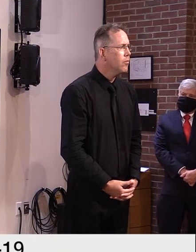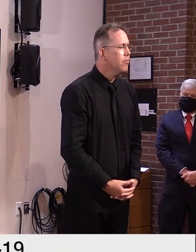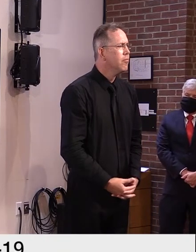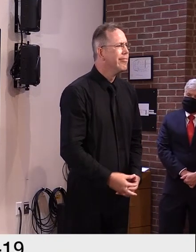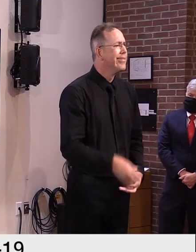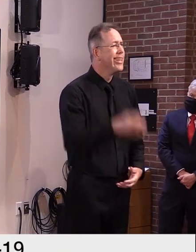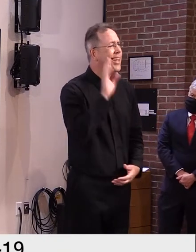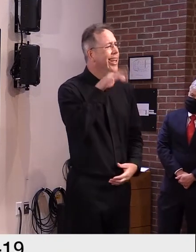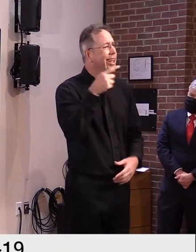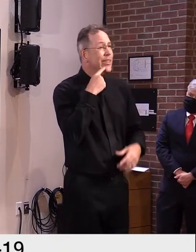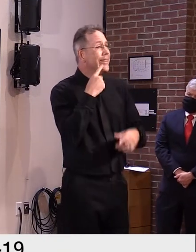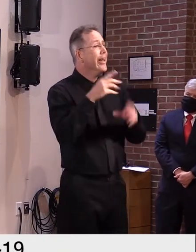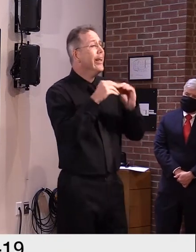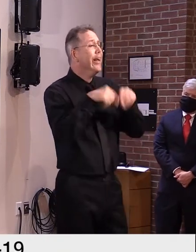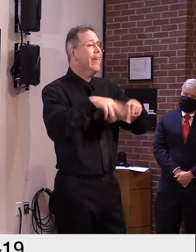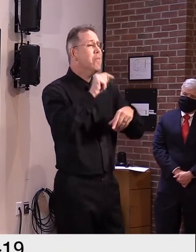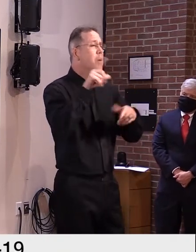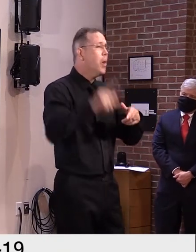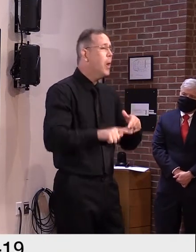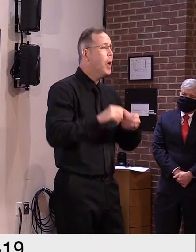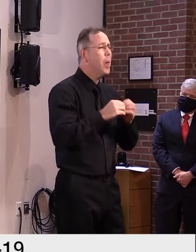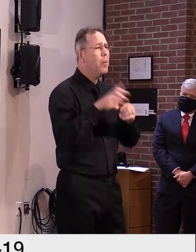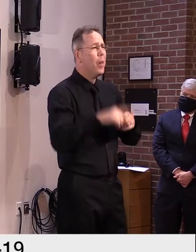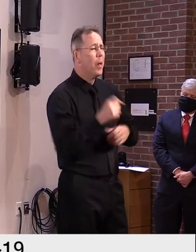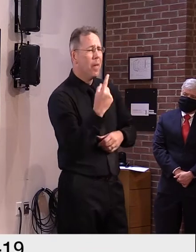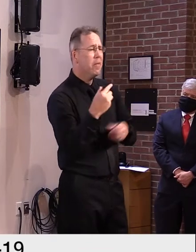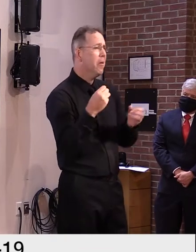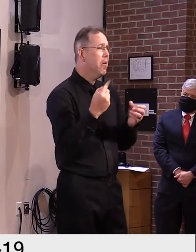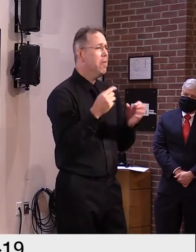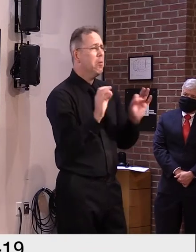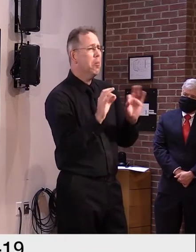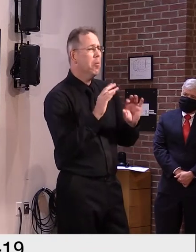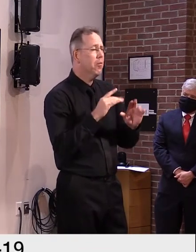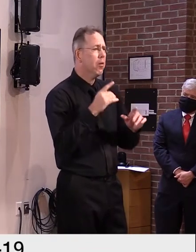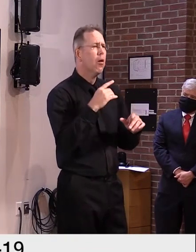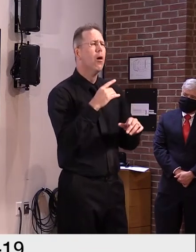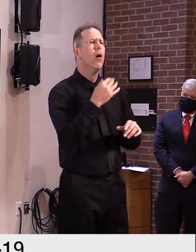seeing? I'll let Dr. Levine answer that.